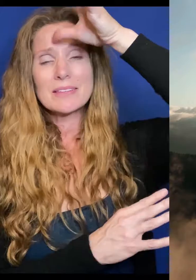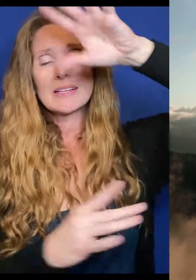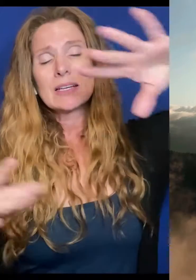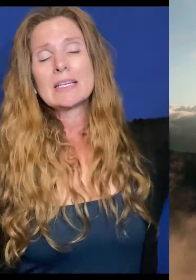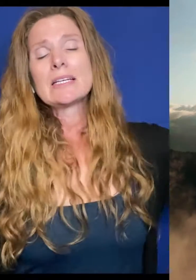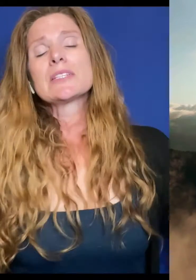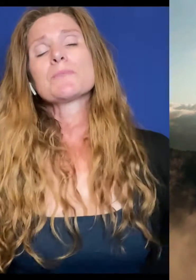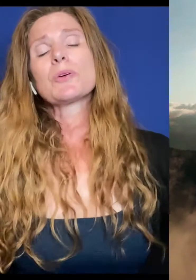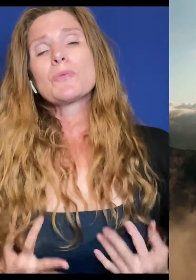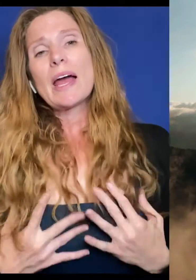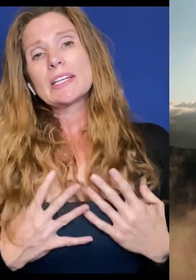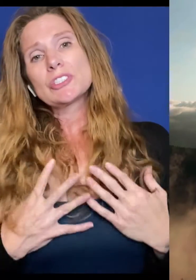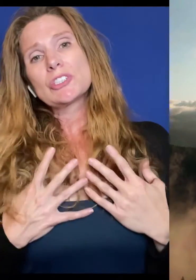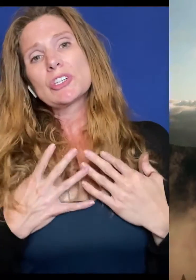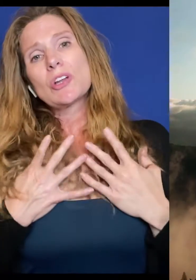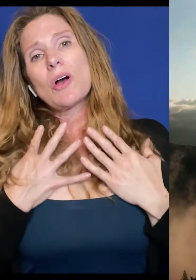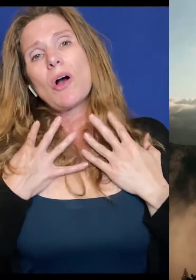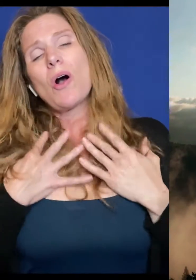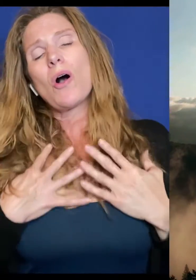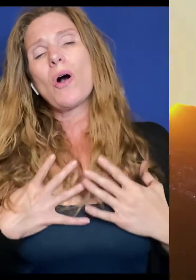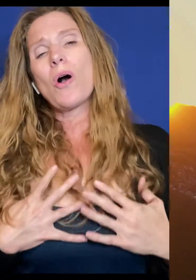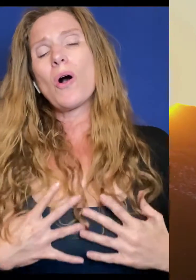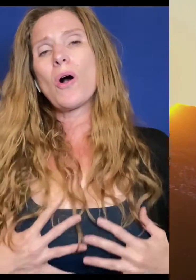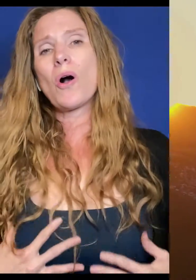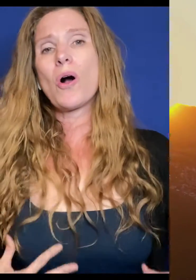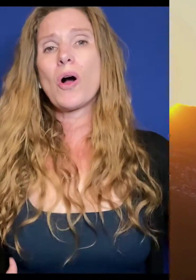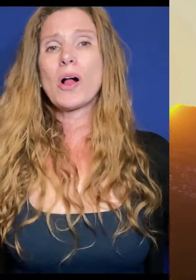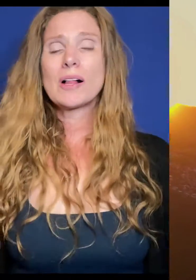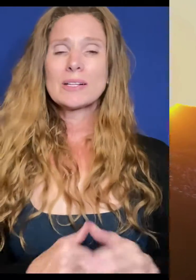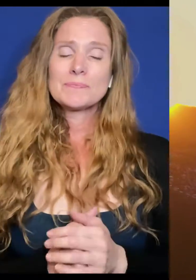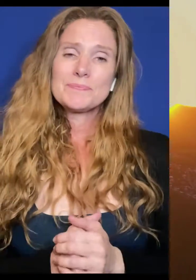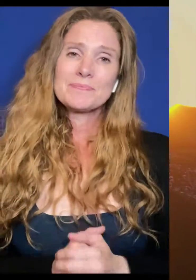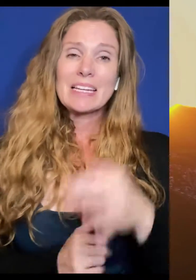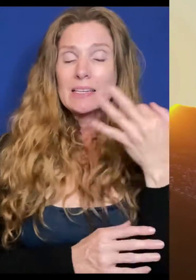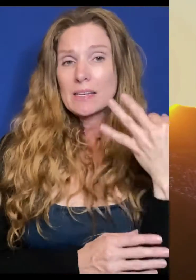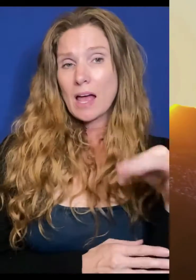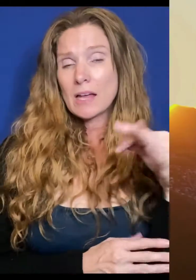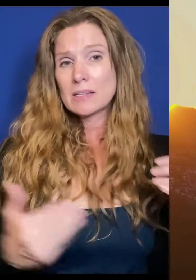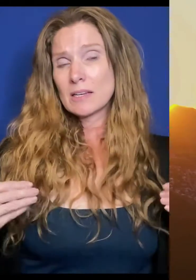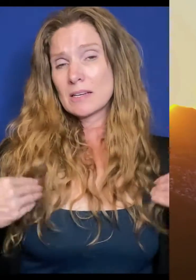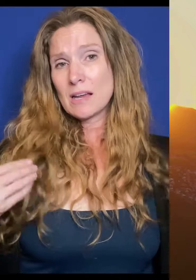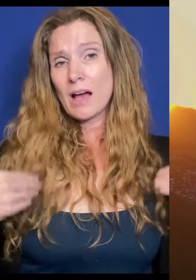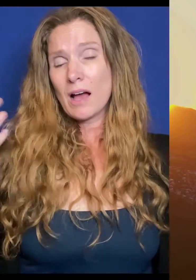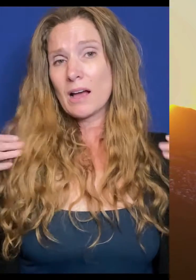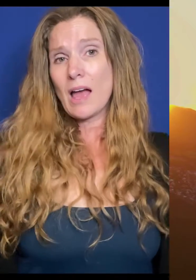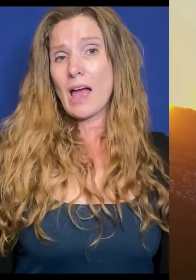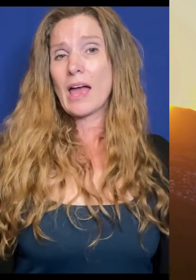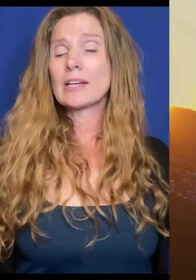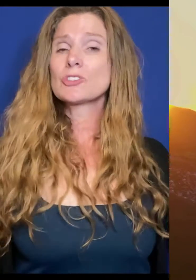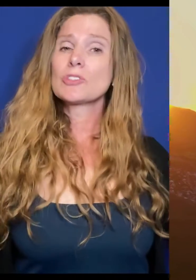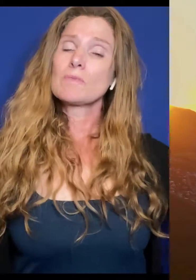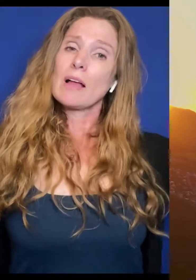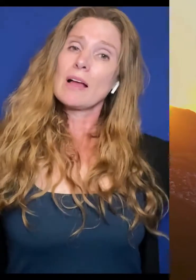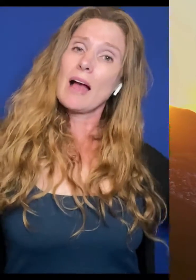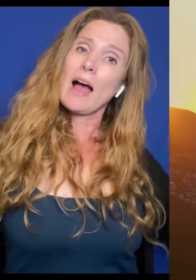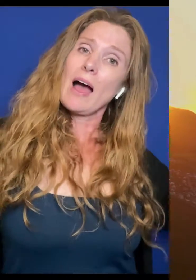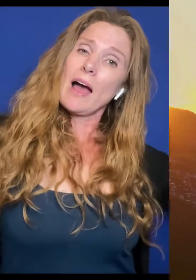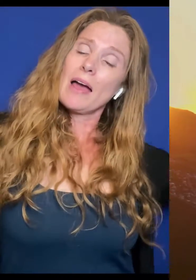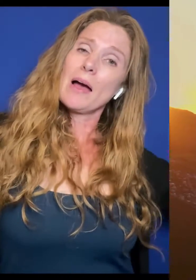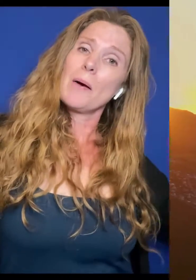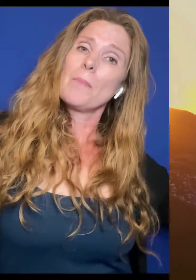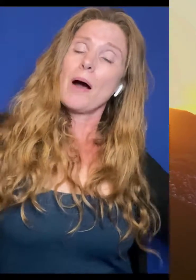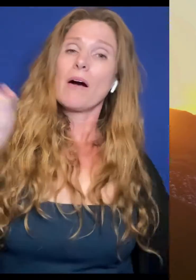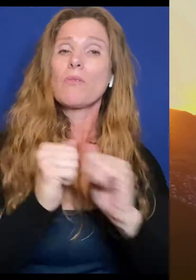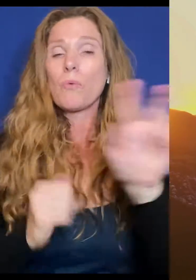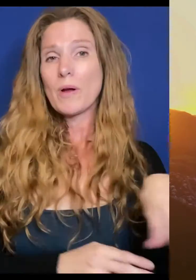Inspirational Night in your angels Flying high